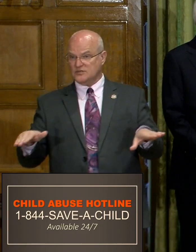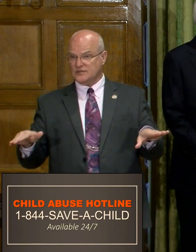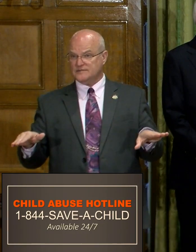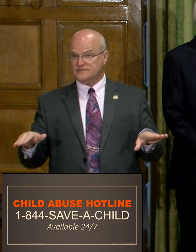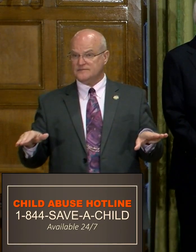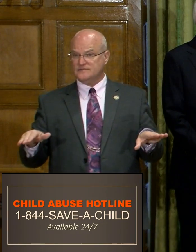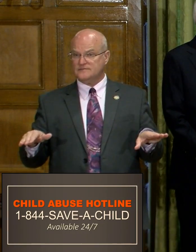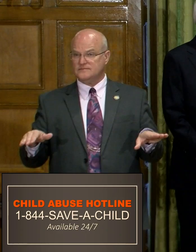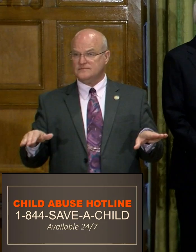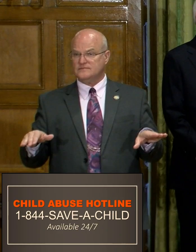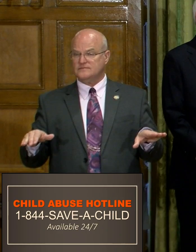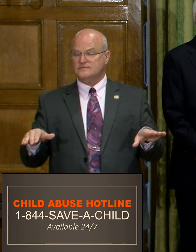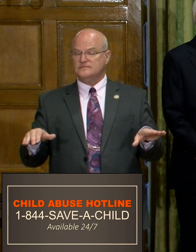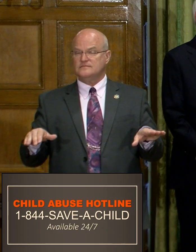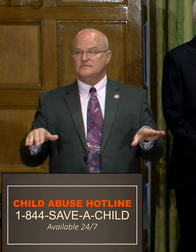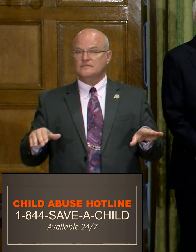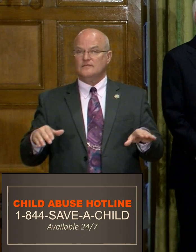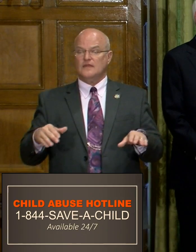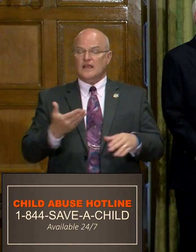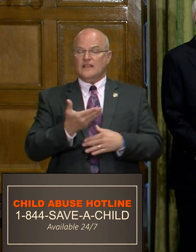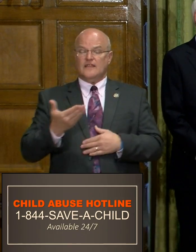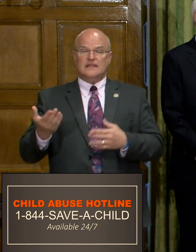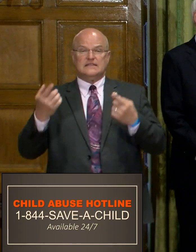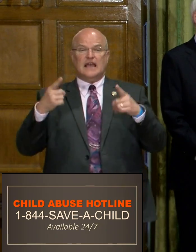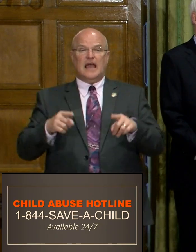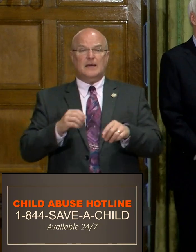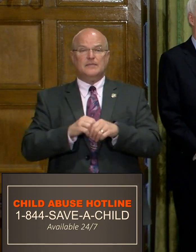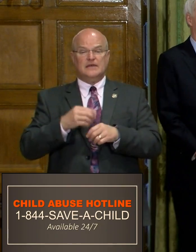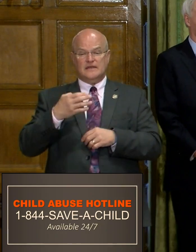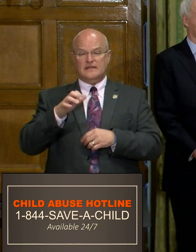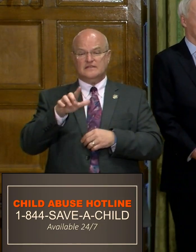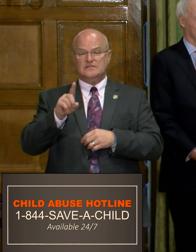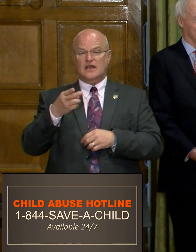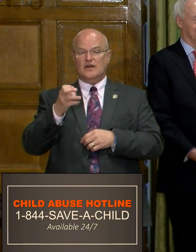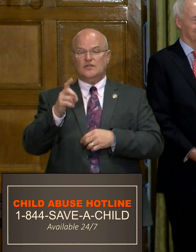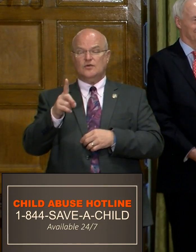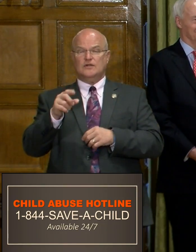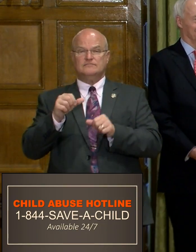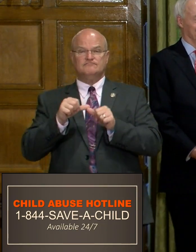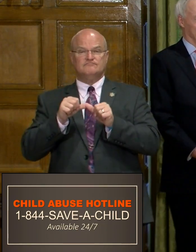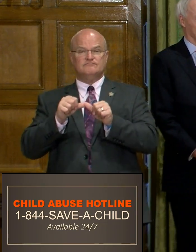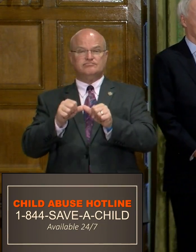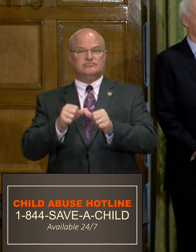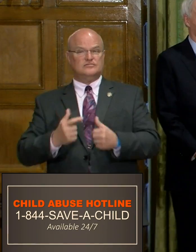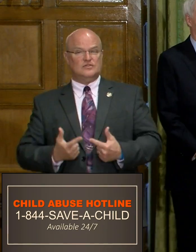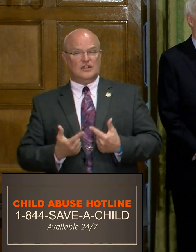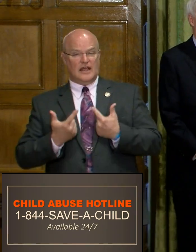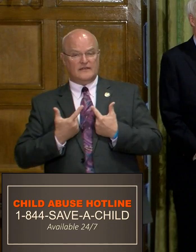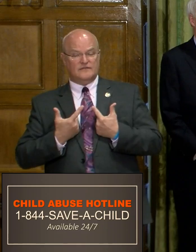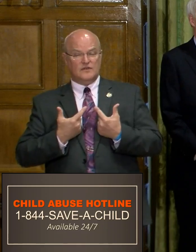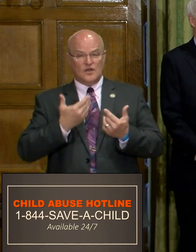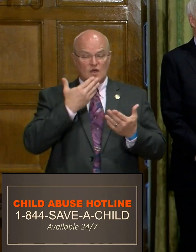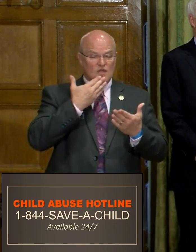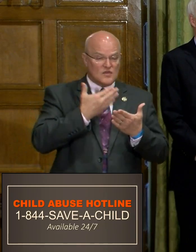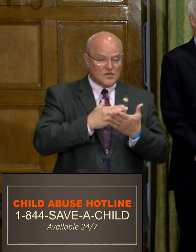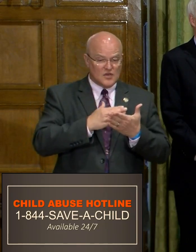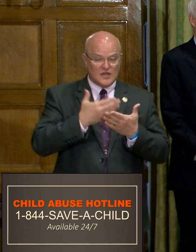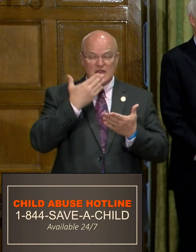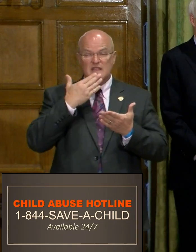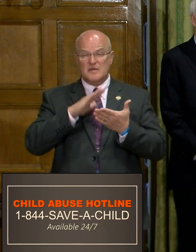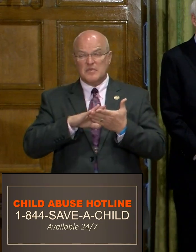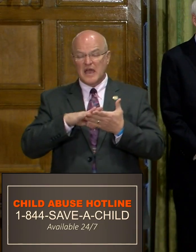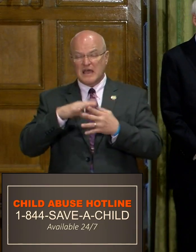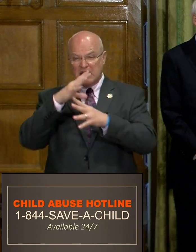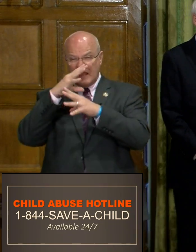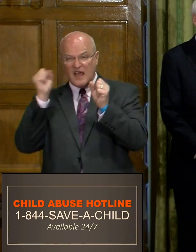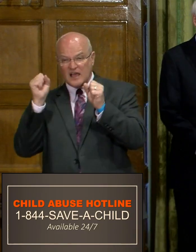children. The things that happen in your childhood last a lifetime, the good, the bad, and the very ugly.